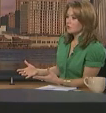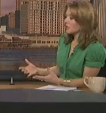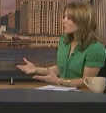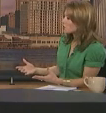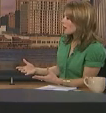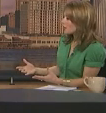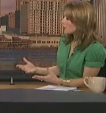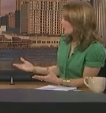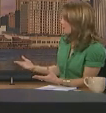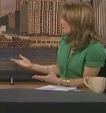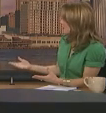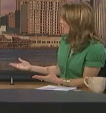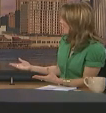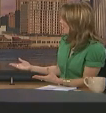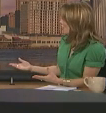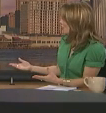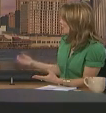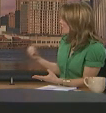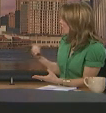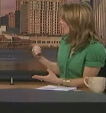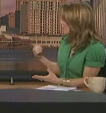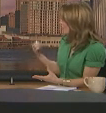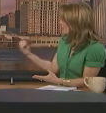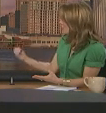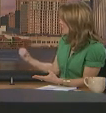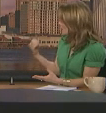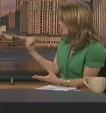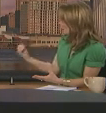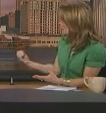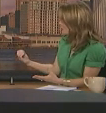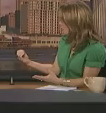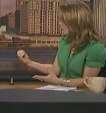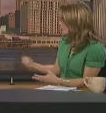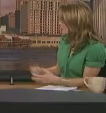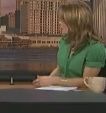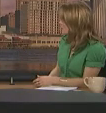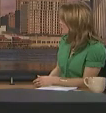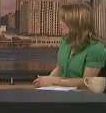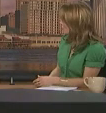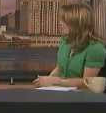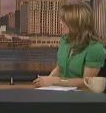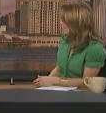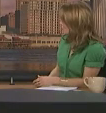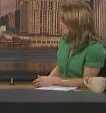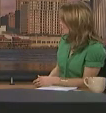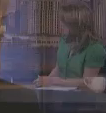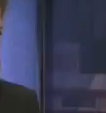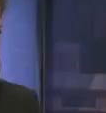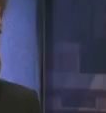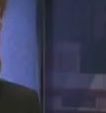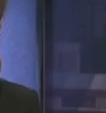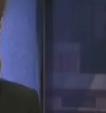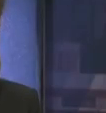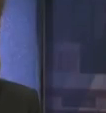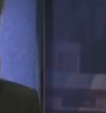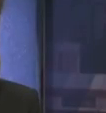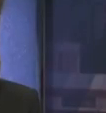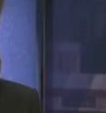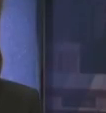you teach a baby to sign, it will delay them speaking and their verbal skills? That's a really good question, and so many people have it. That seems to be the first question. We've